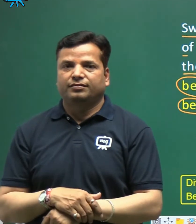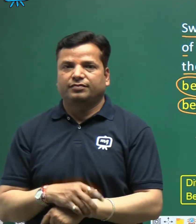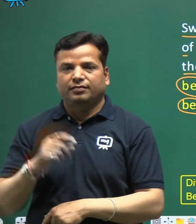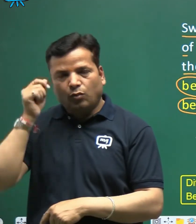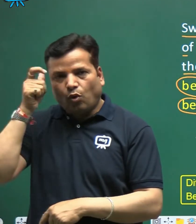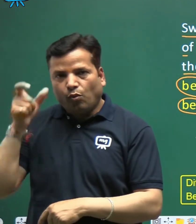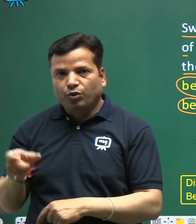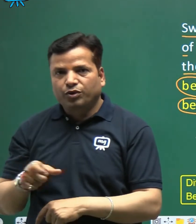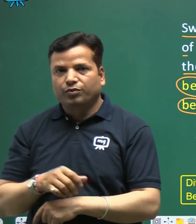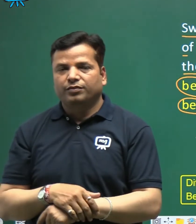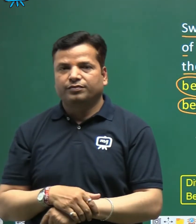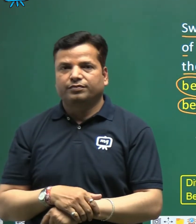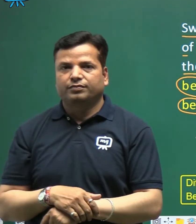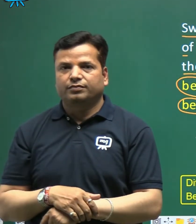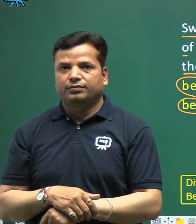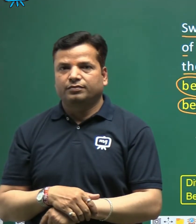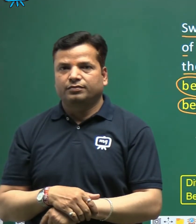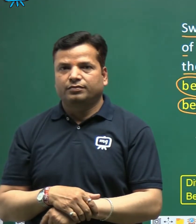beautiful,